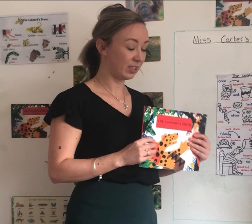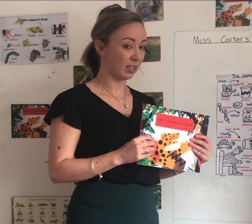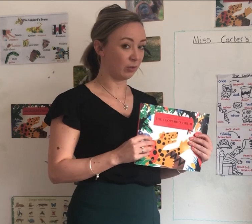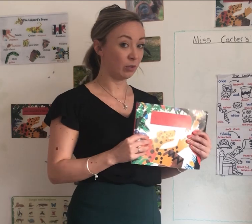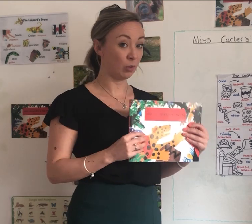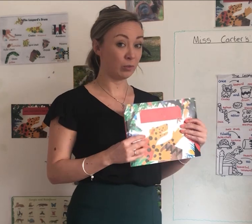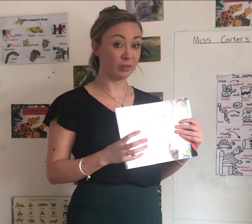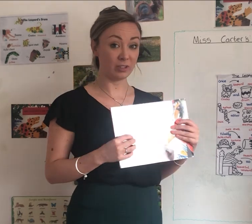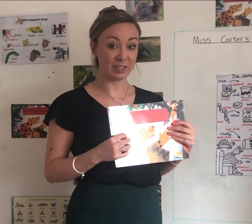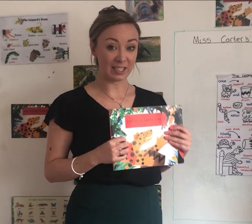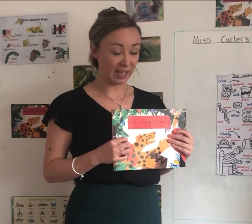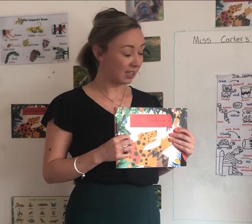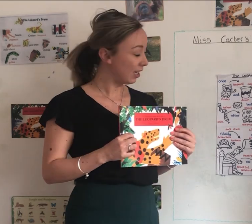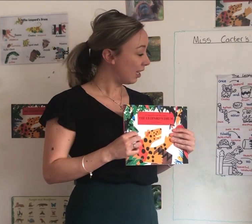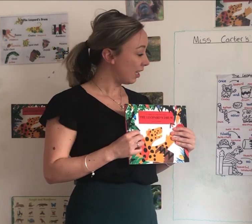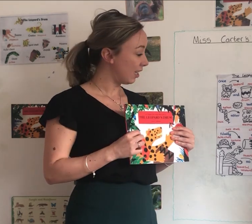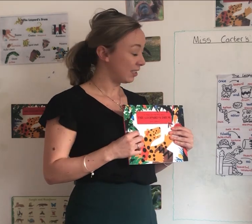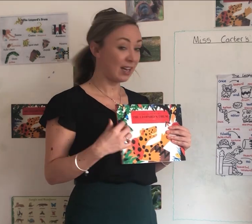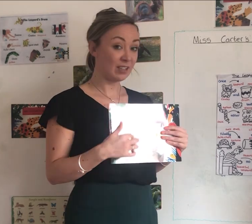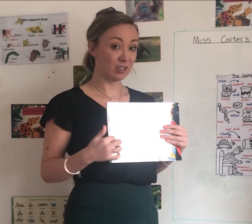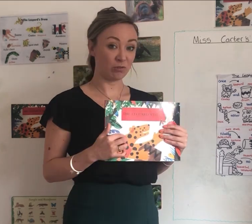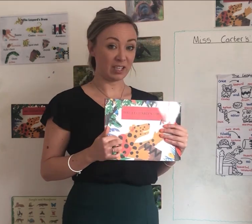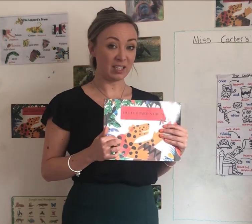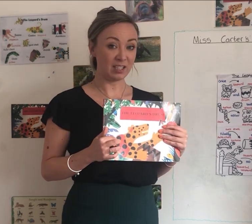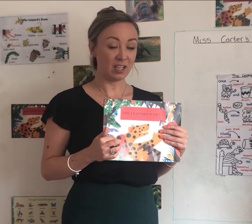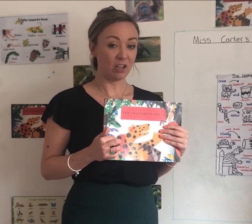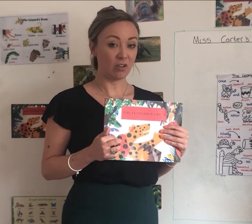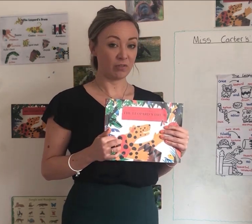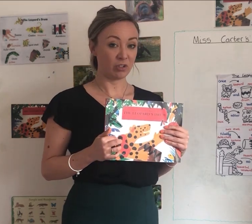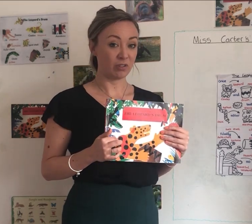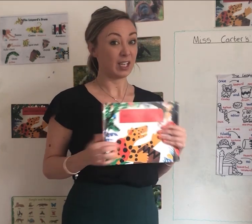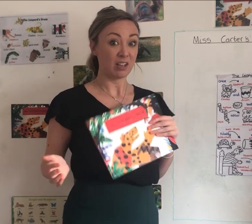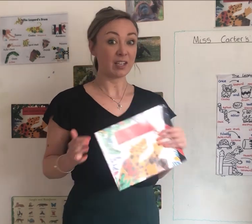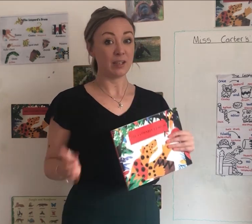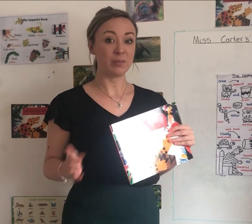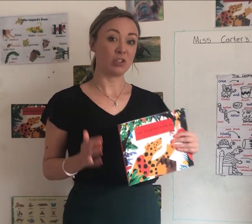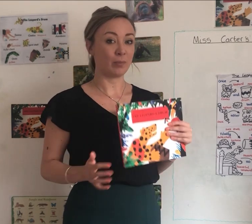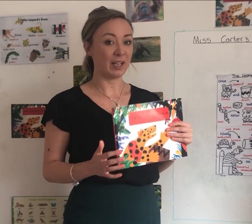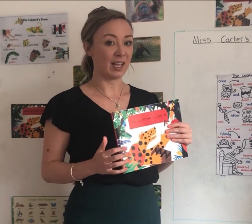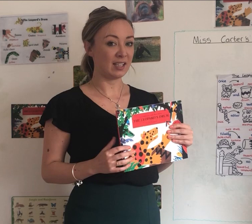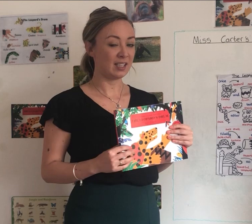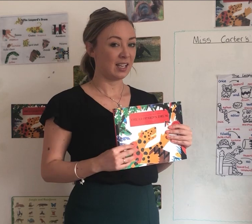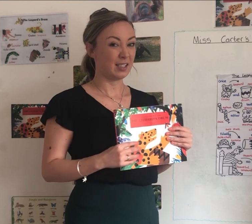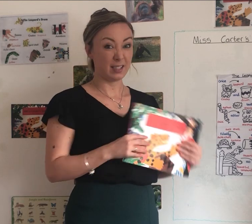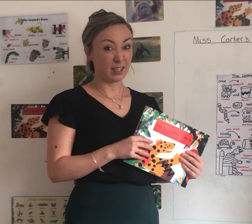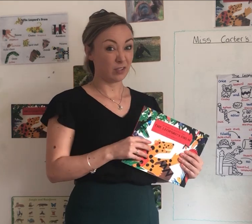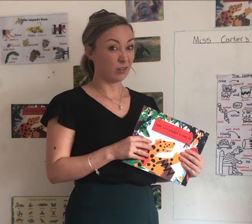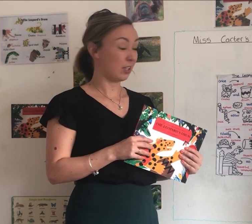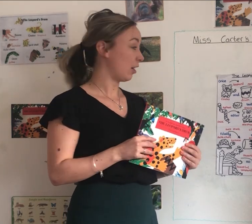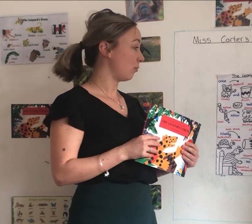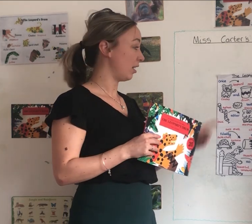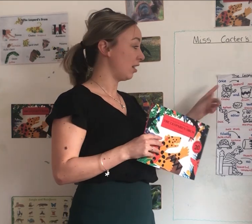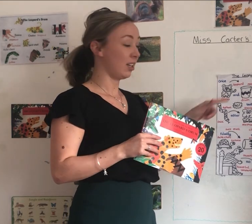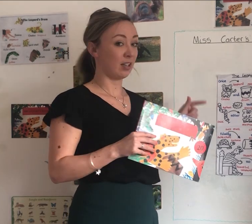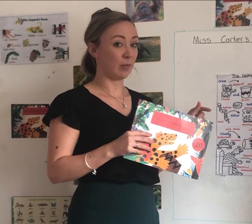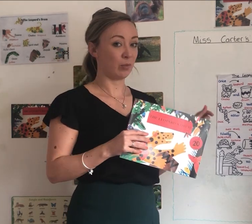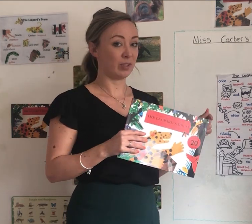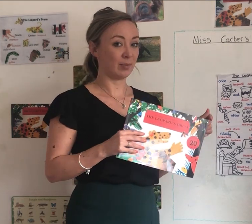So what we'll do today is have a little read of the story, and I'll keep stopping it and seeing if you can help me come up with some of